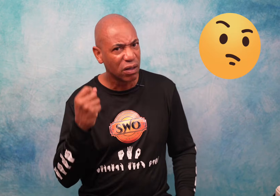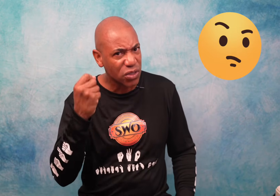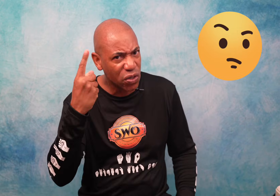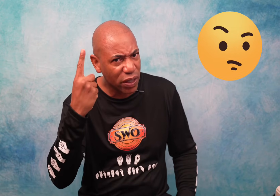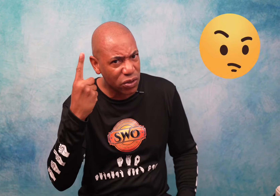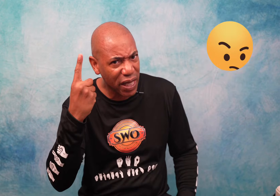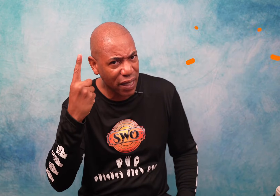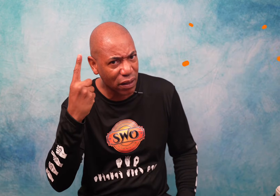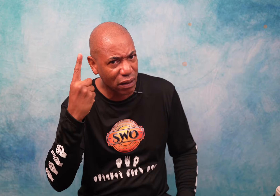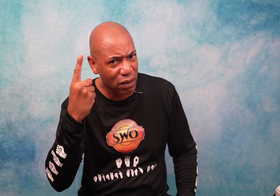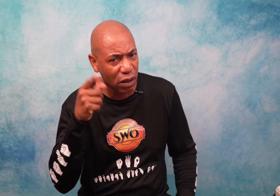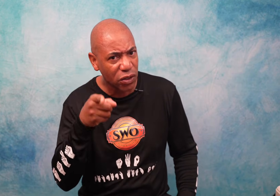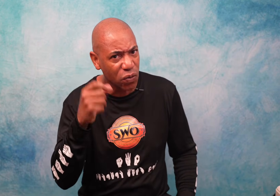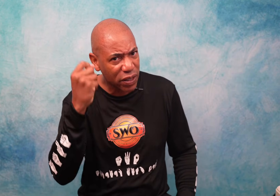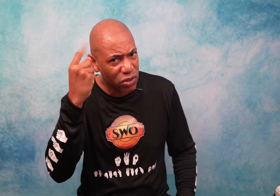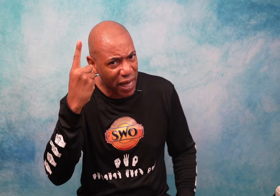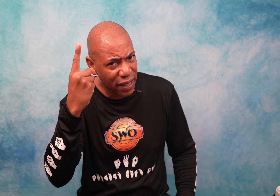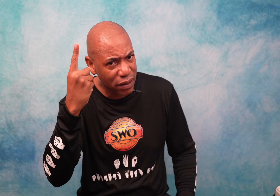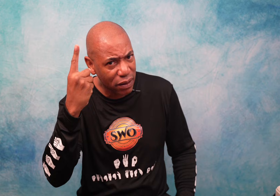Do you understand? You understand?